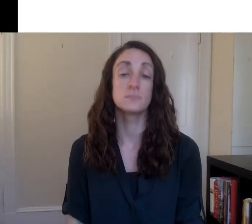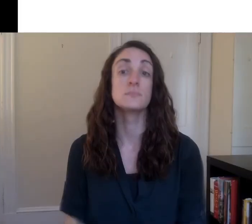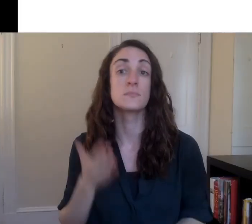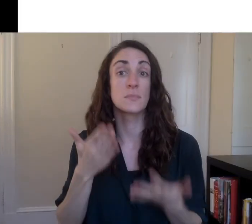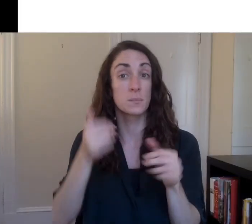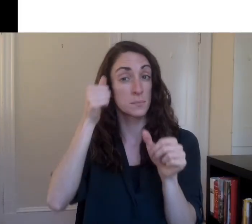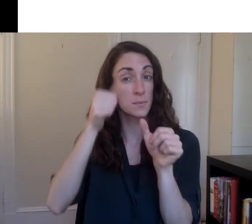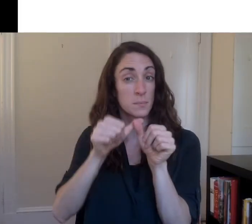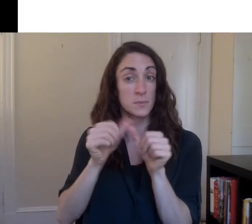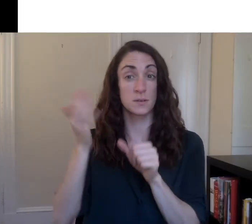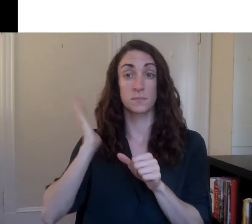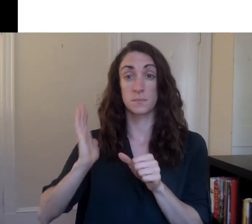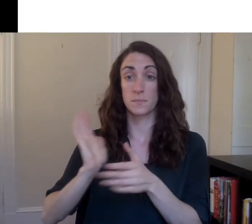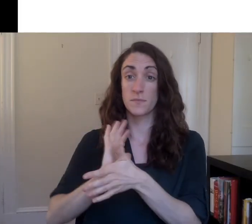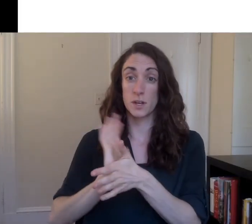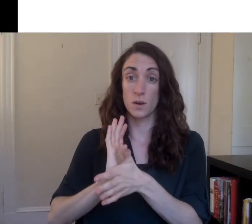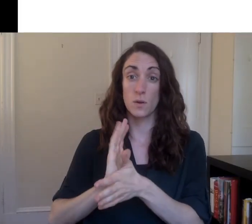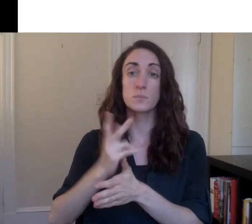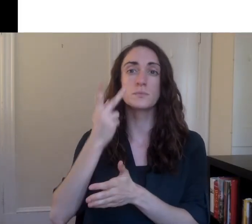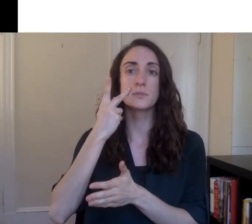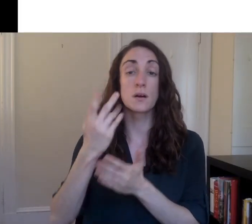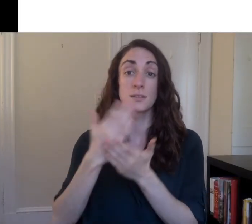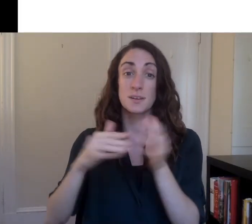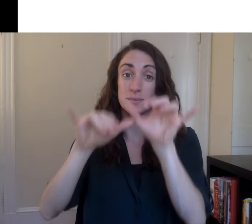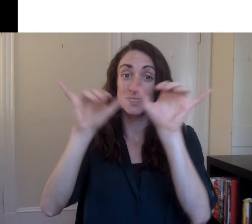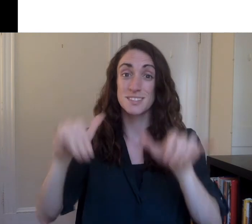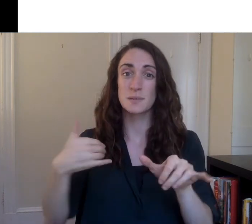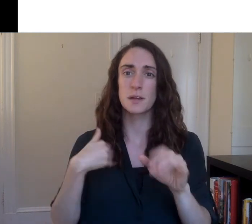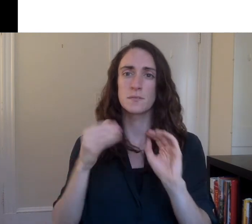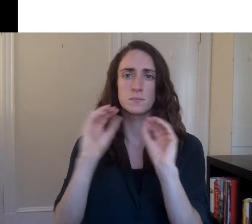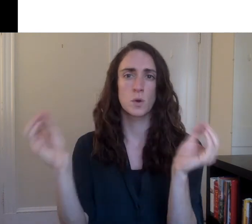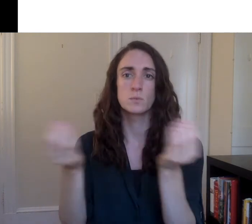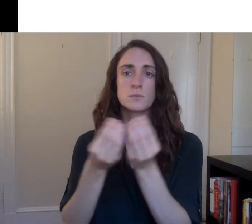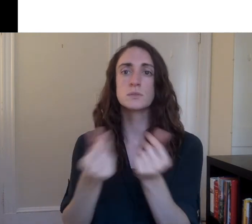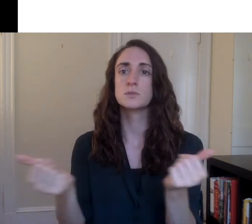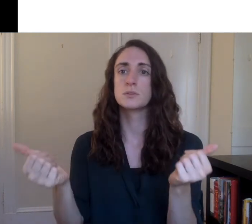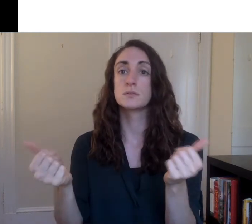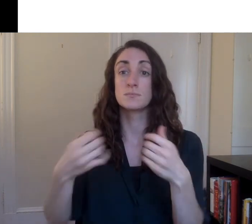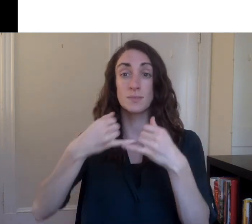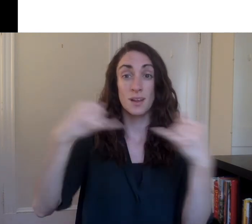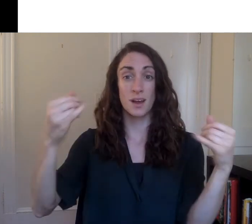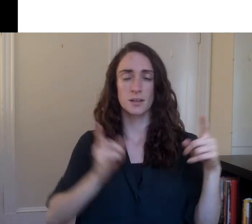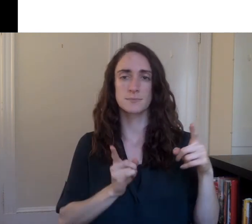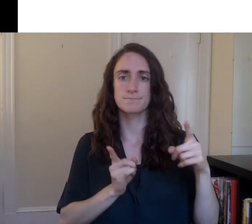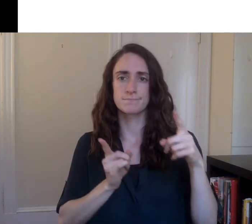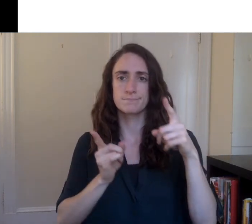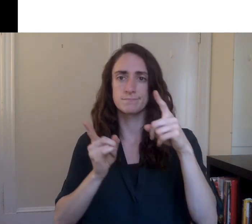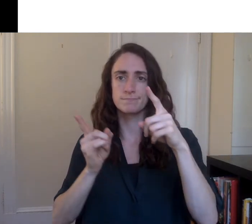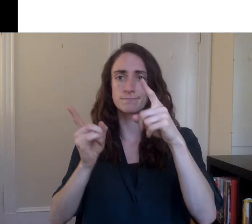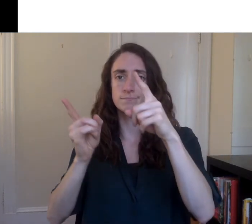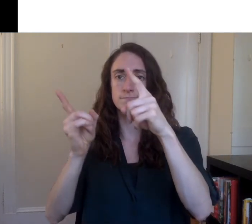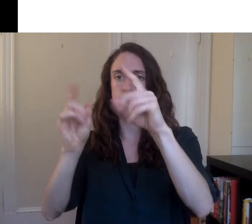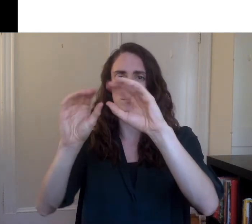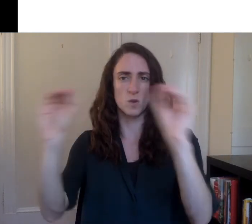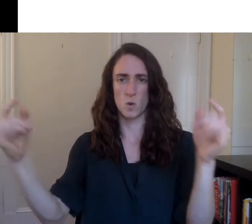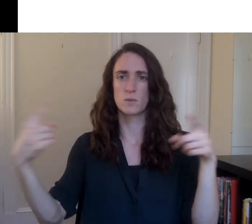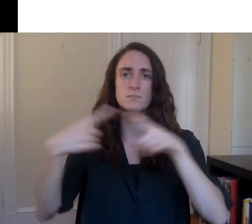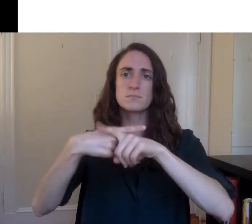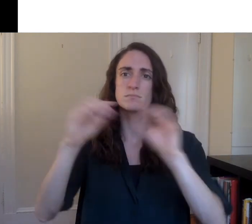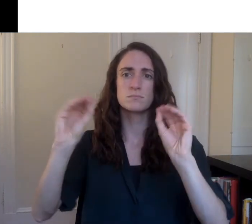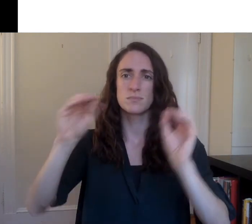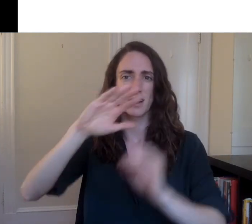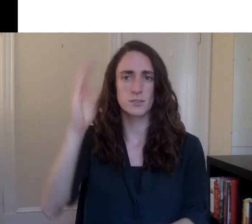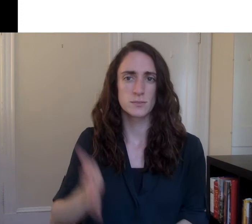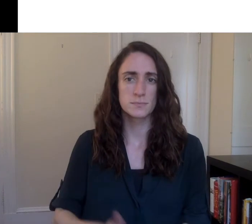You might remember from a previous video, some systems of linear equations have no solution. If the lines are parallel, they never intersect, and there's no point that